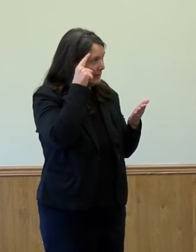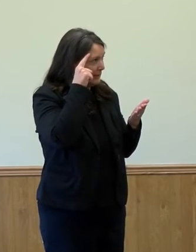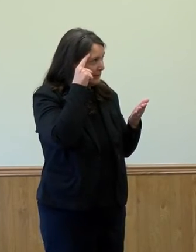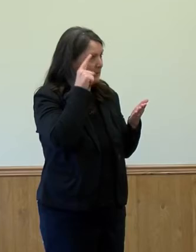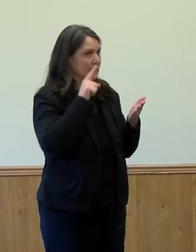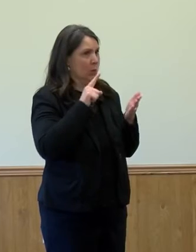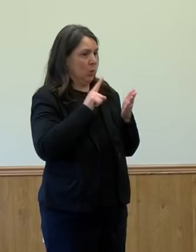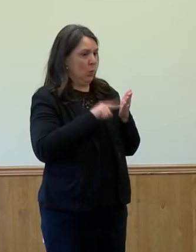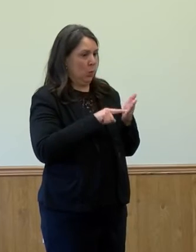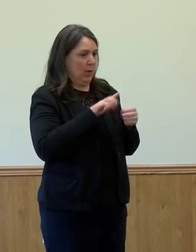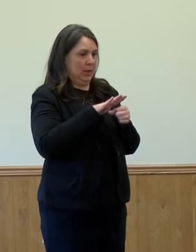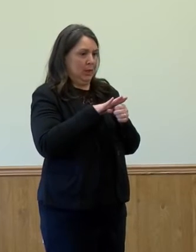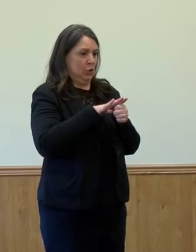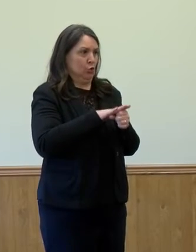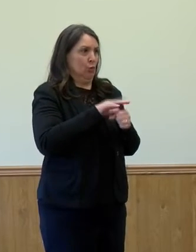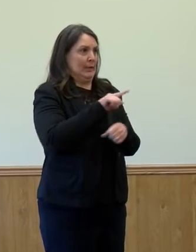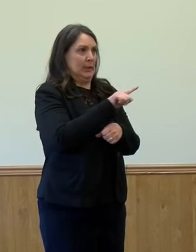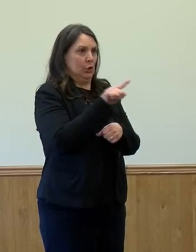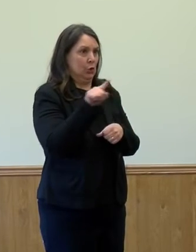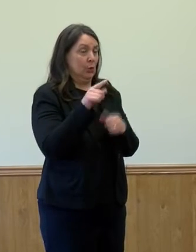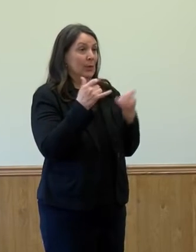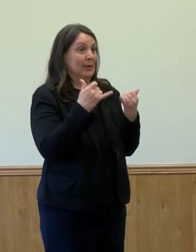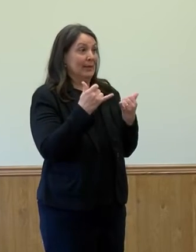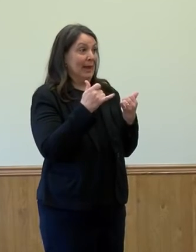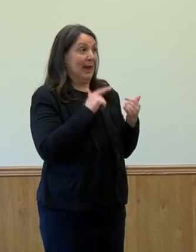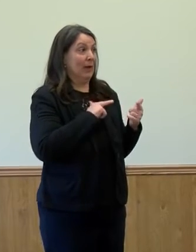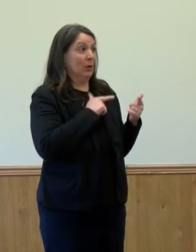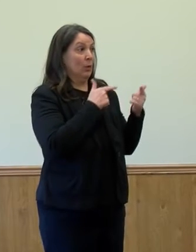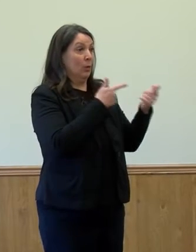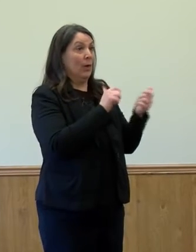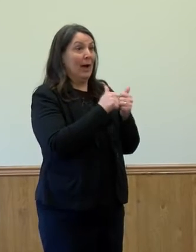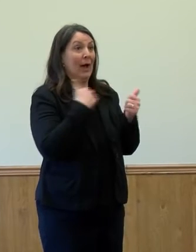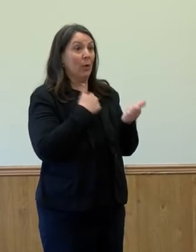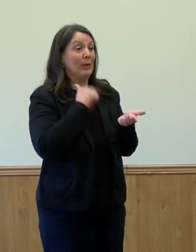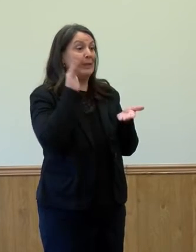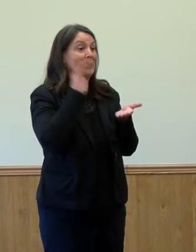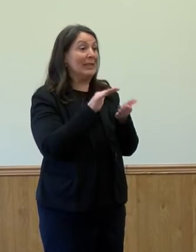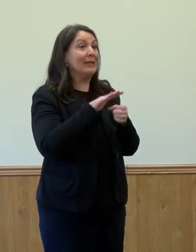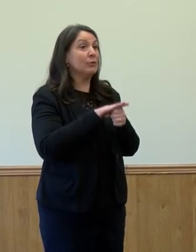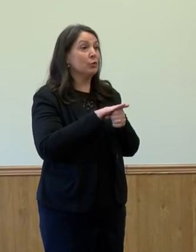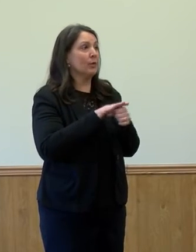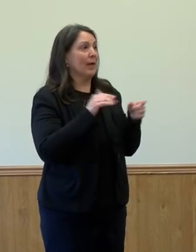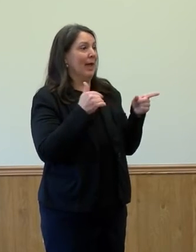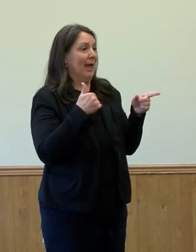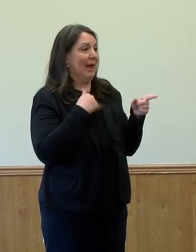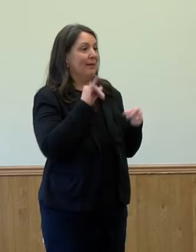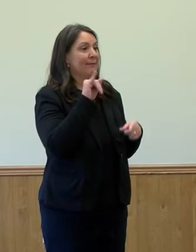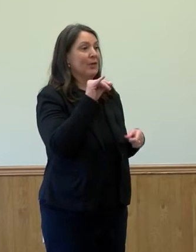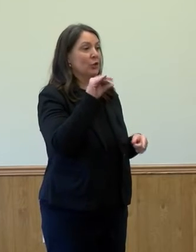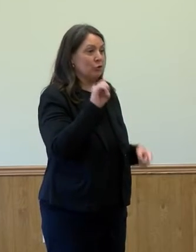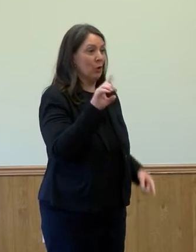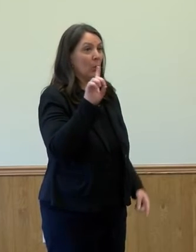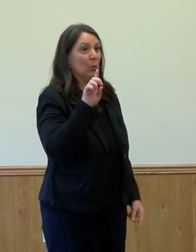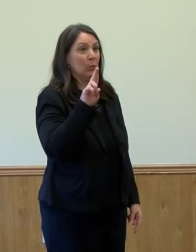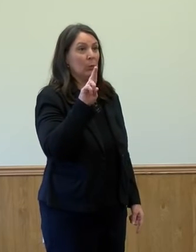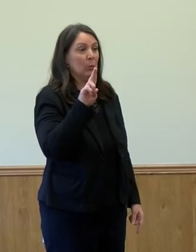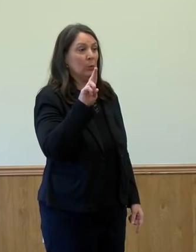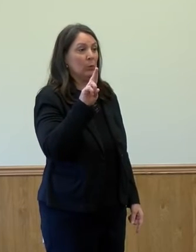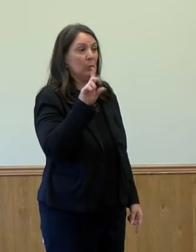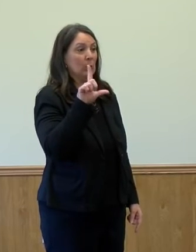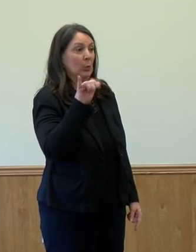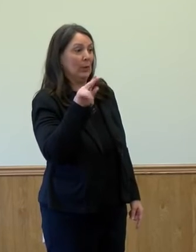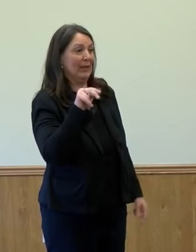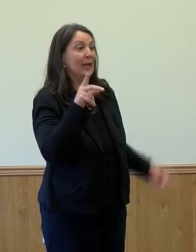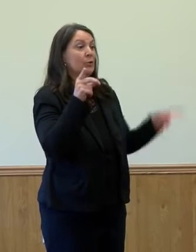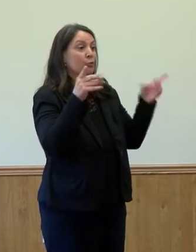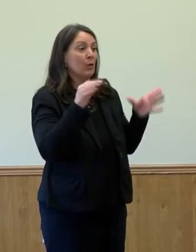issues are causing stress in one life. To kind of talk more about ways that we can alleviate some of that stress is Joe Dewin, Director of Community Development for the City of